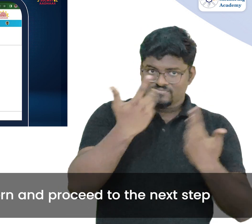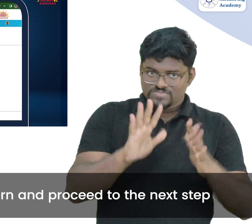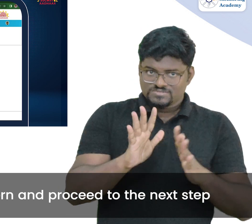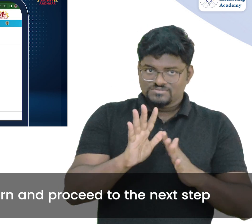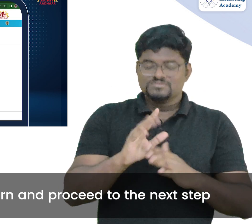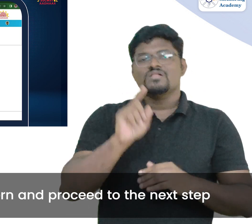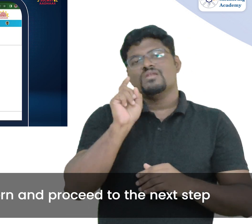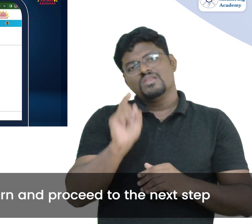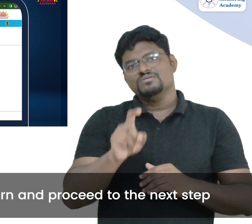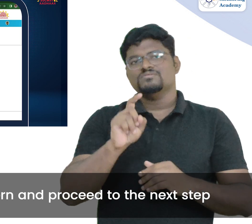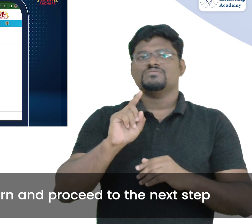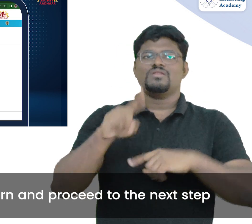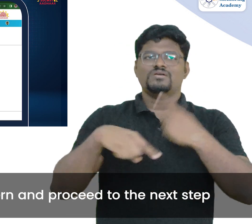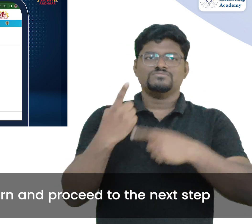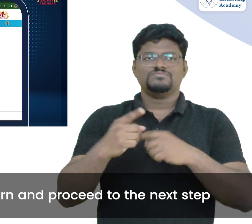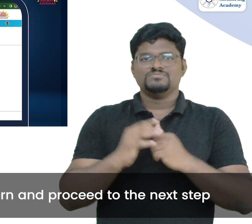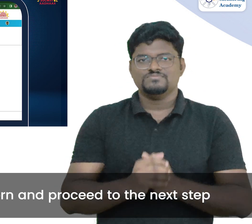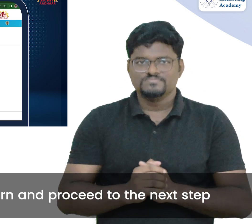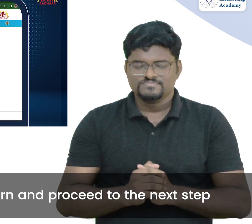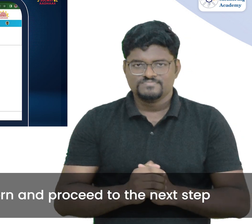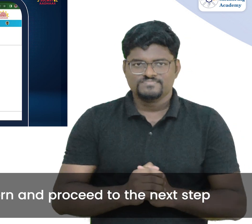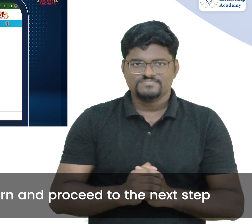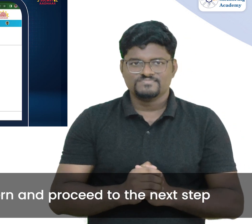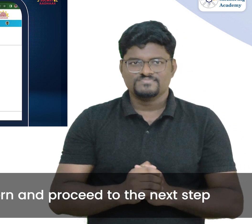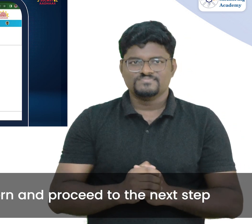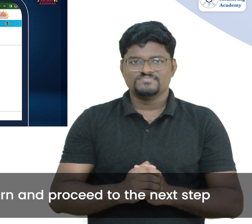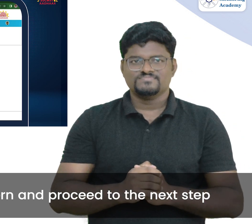Now, provide your concern and proceed to the next step.